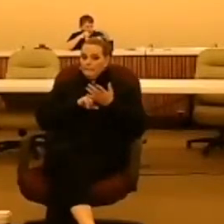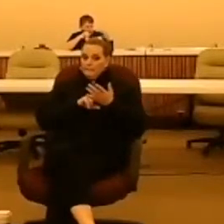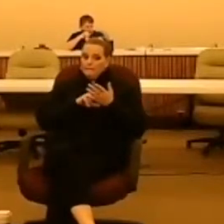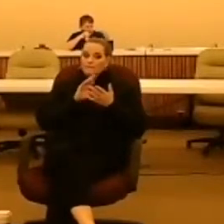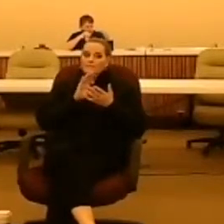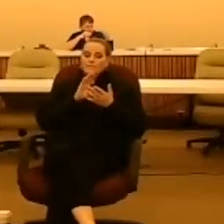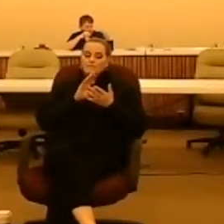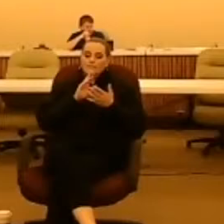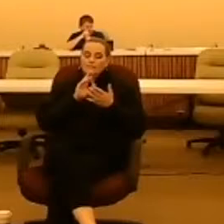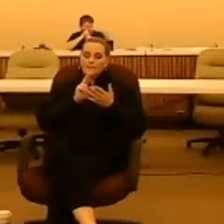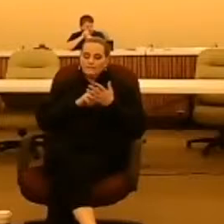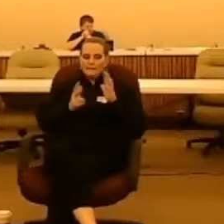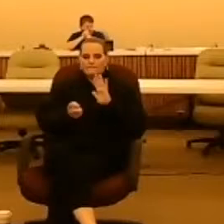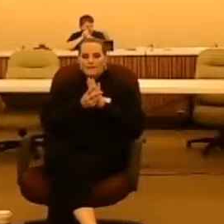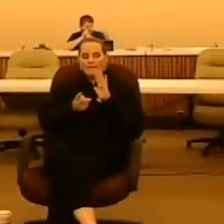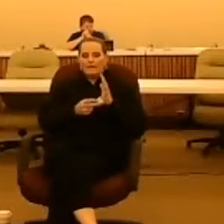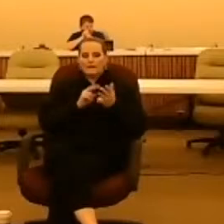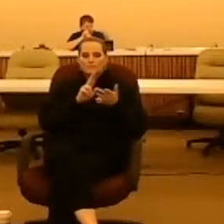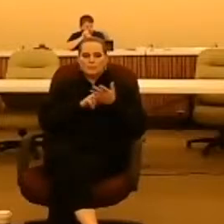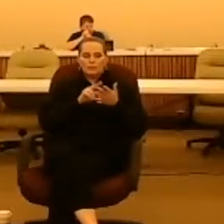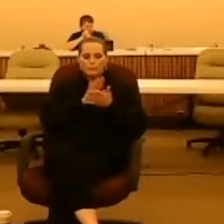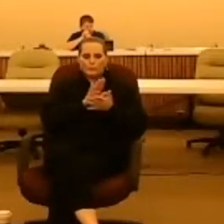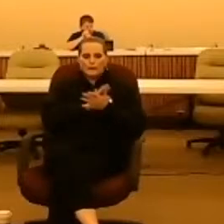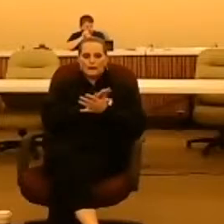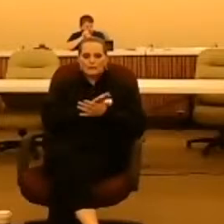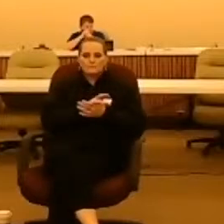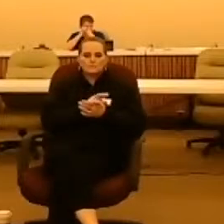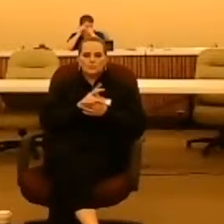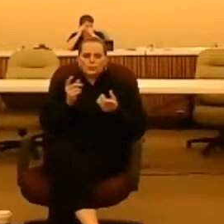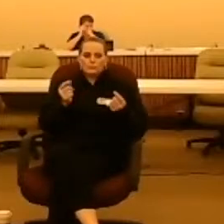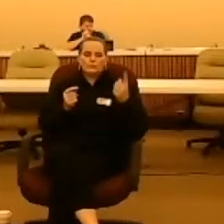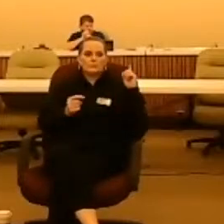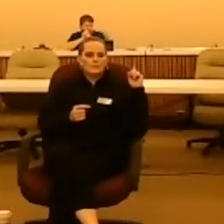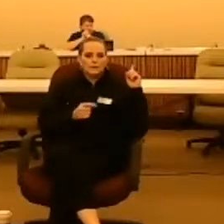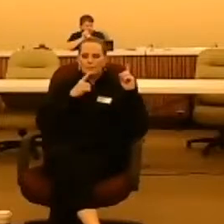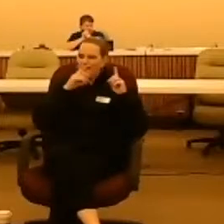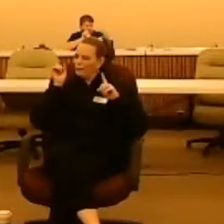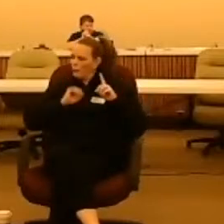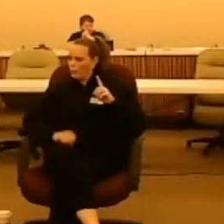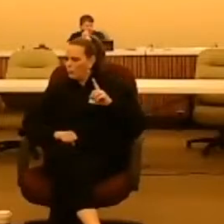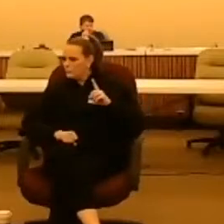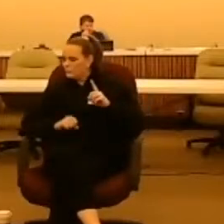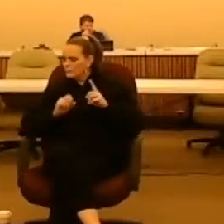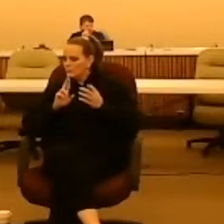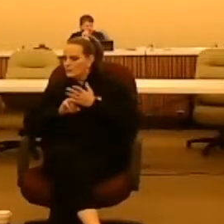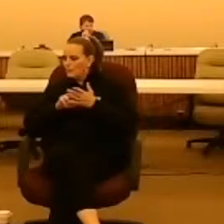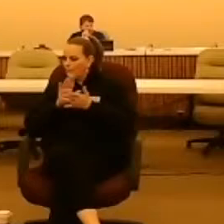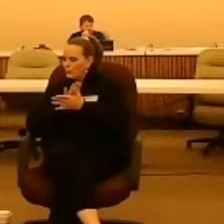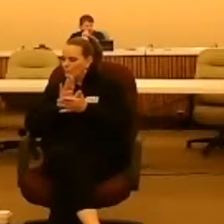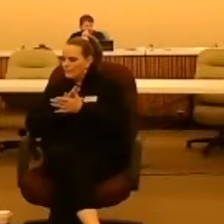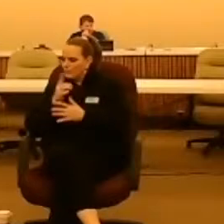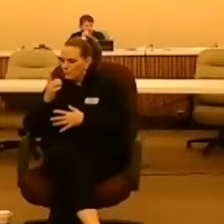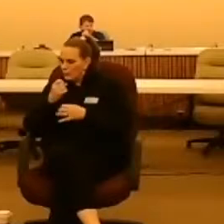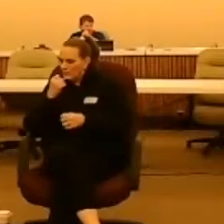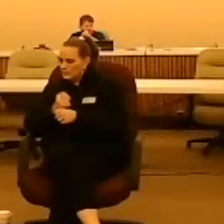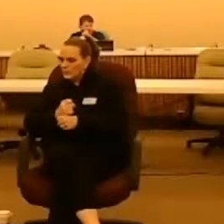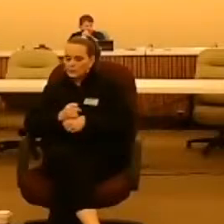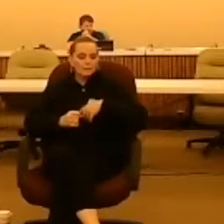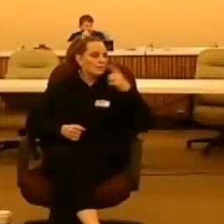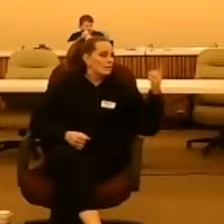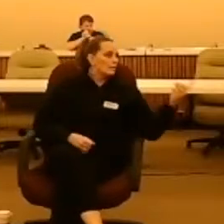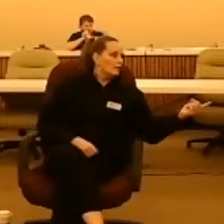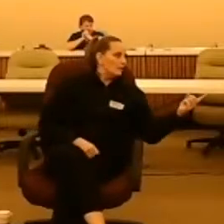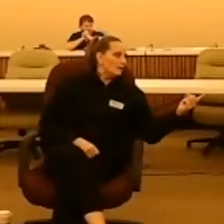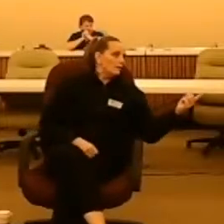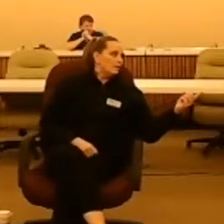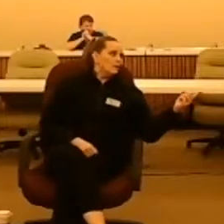one that was issued in 2020 for 1 year. Don, do you want to Well, address that?